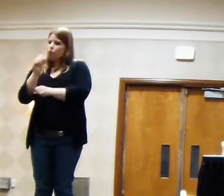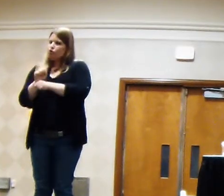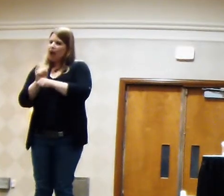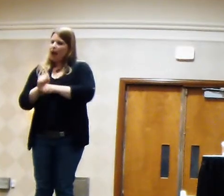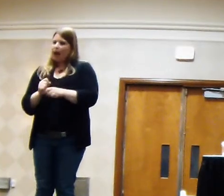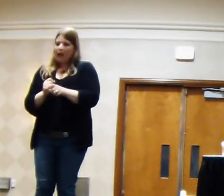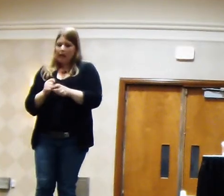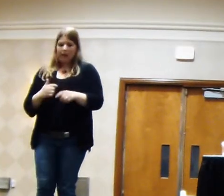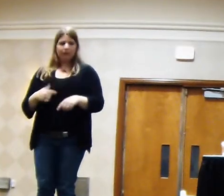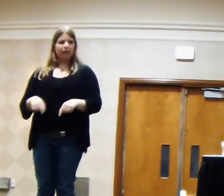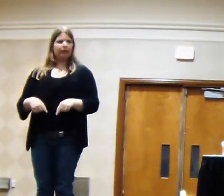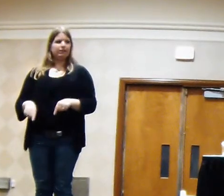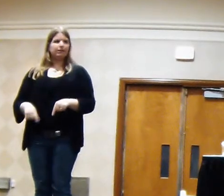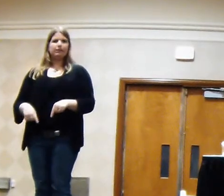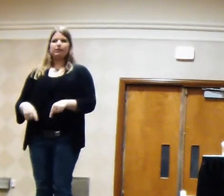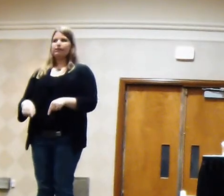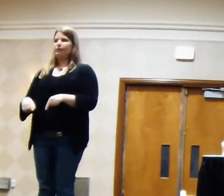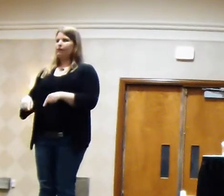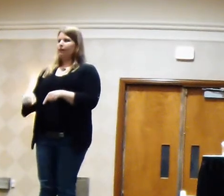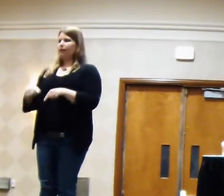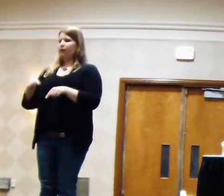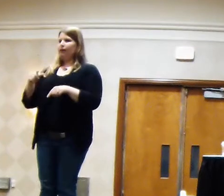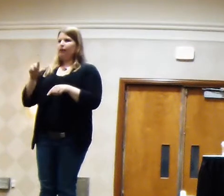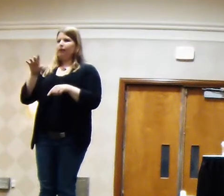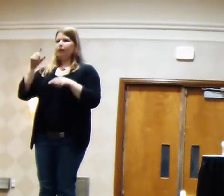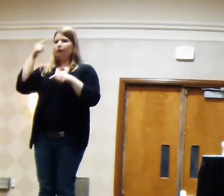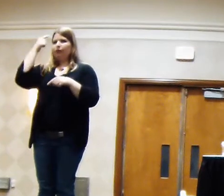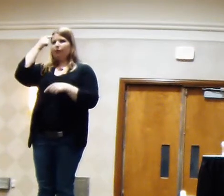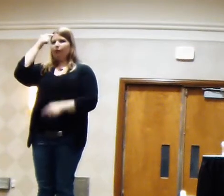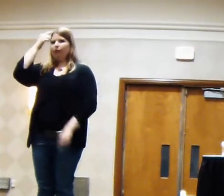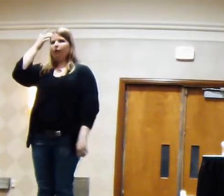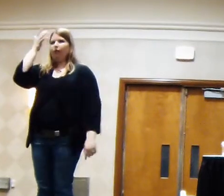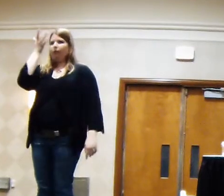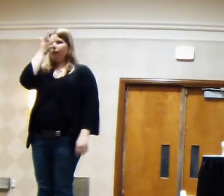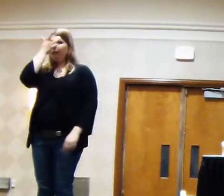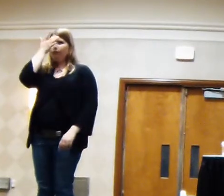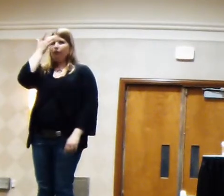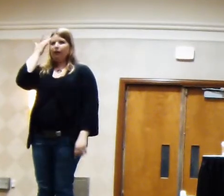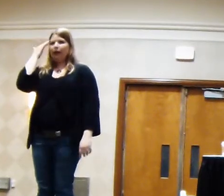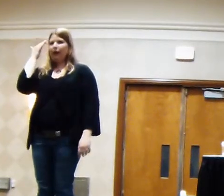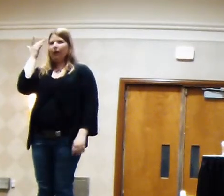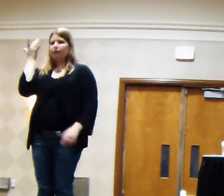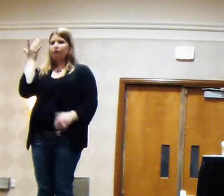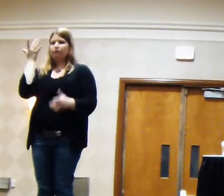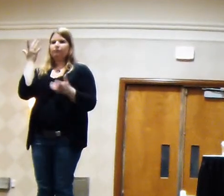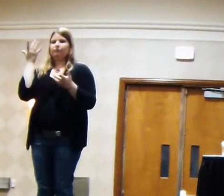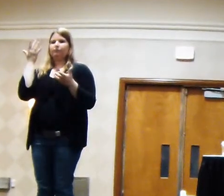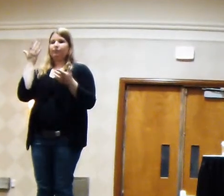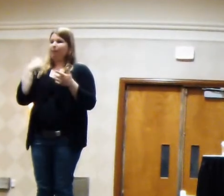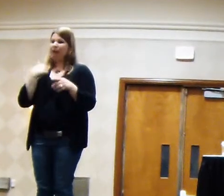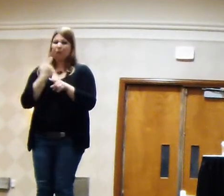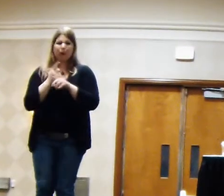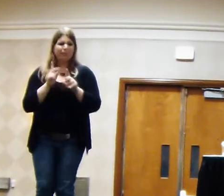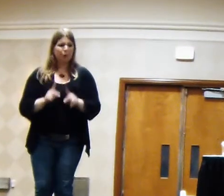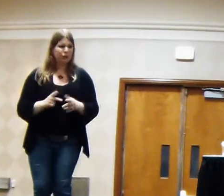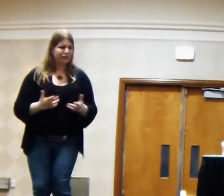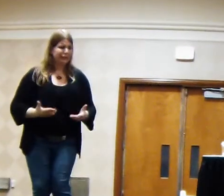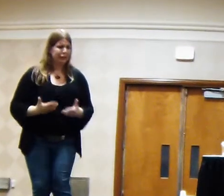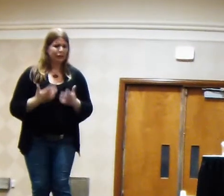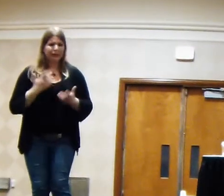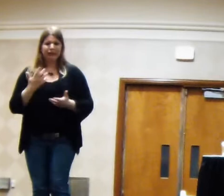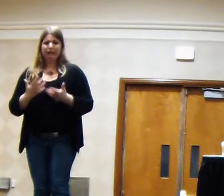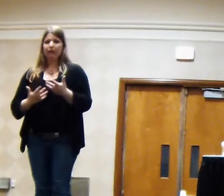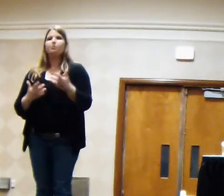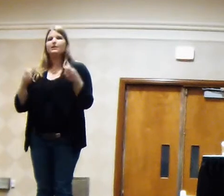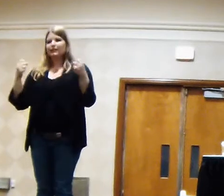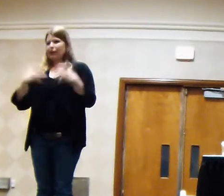you forgot what you were new or you wonder if you're the right person for the part. So yeah, I felt a little bit scared. But that's the